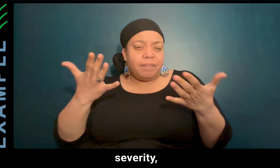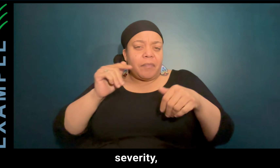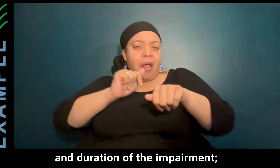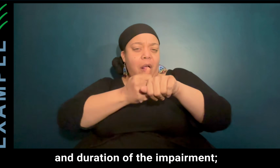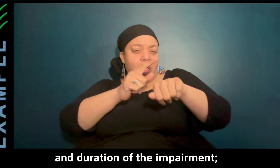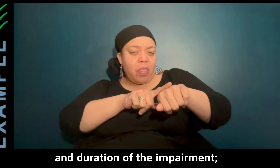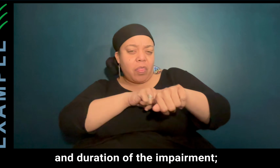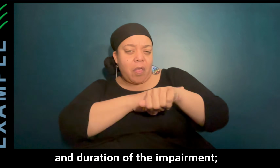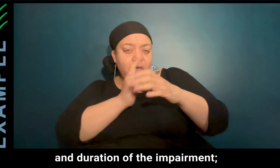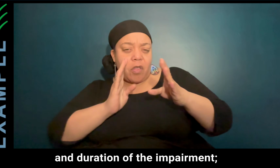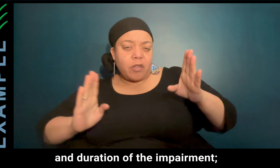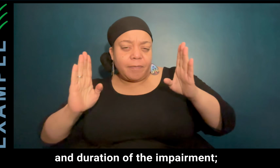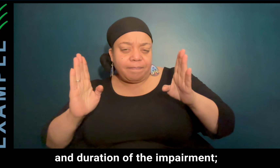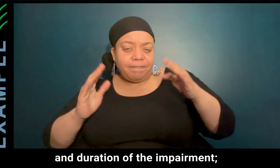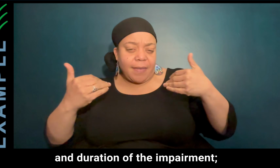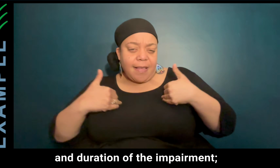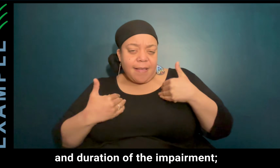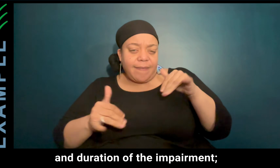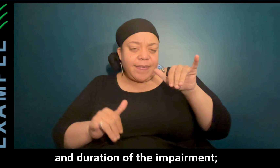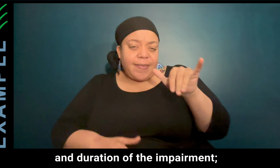and duration of the impairment.